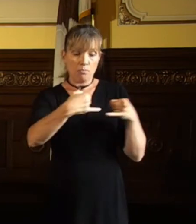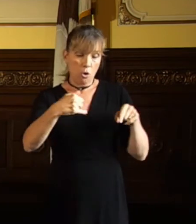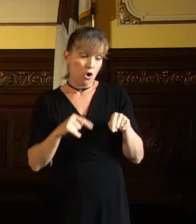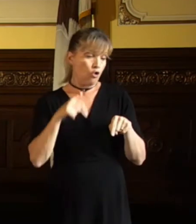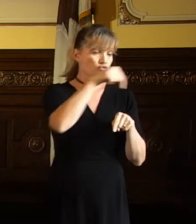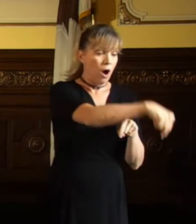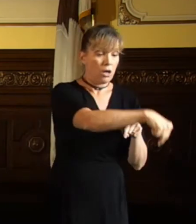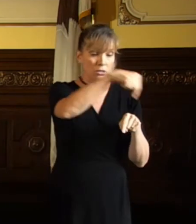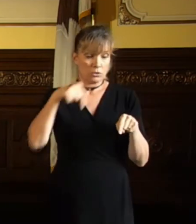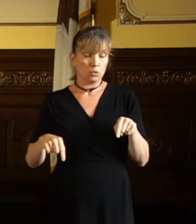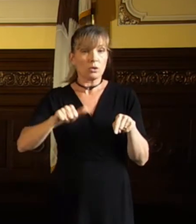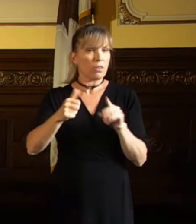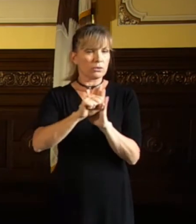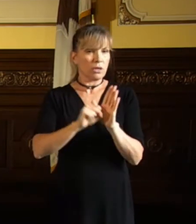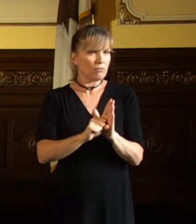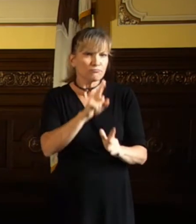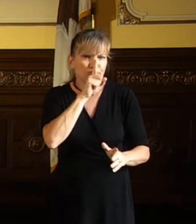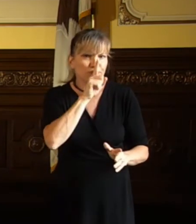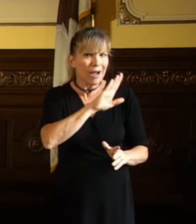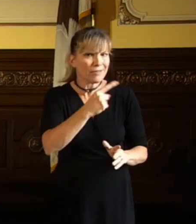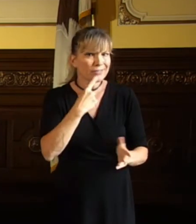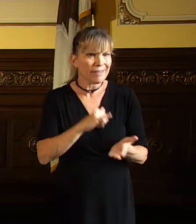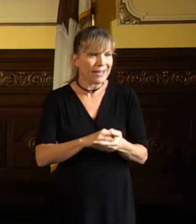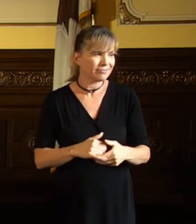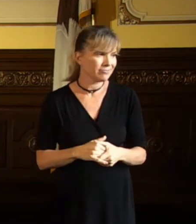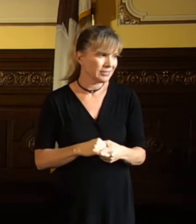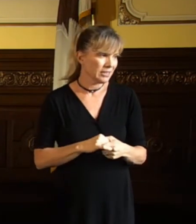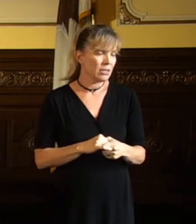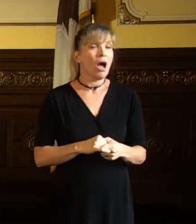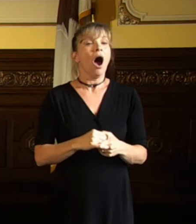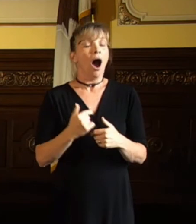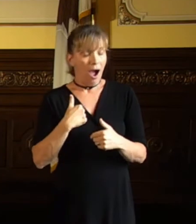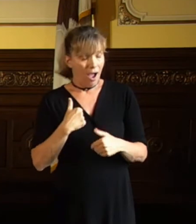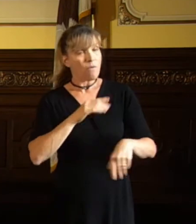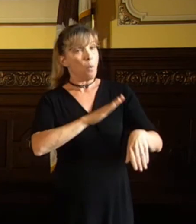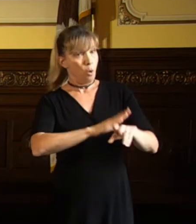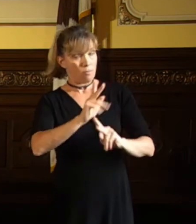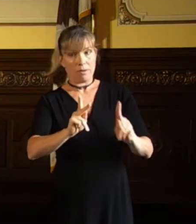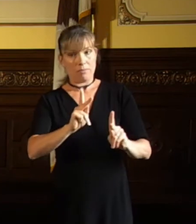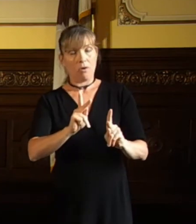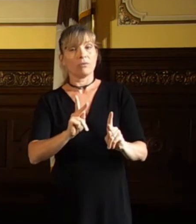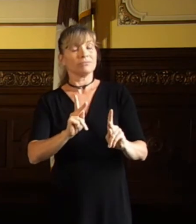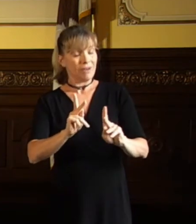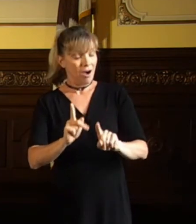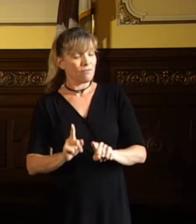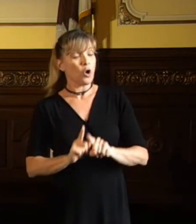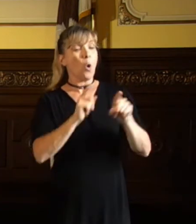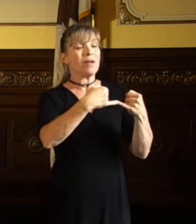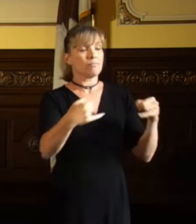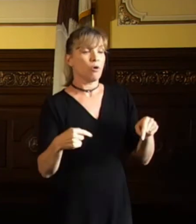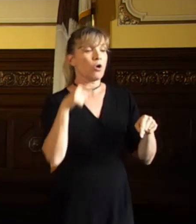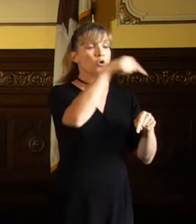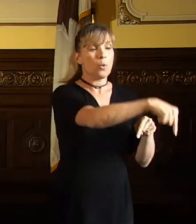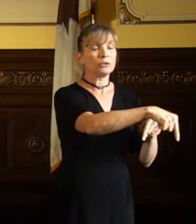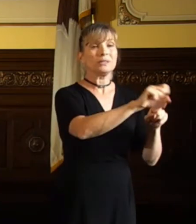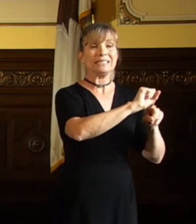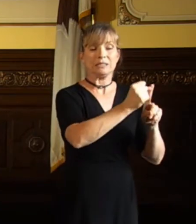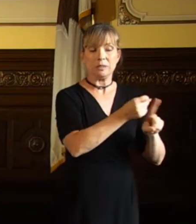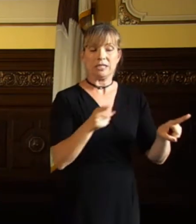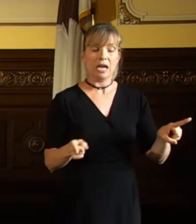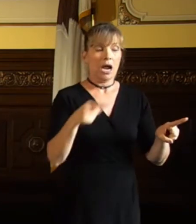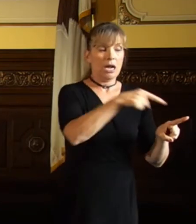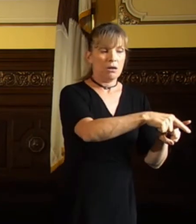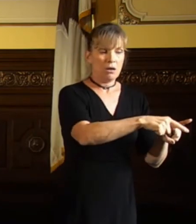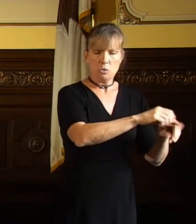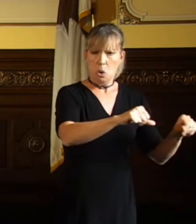border into another state. That's not something I've said. I have warned people against crossing the border and going into situations in which